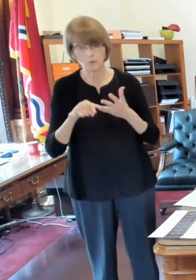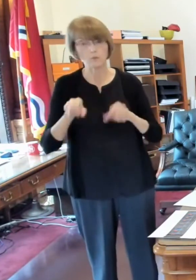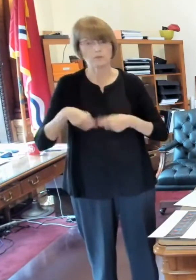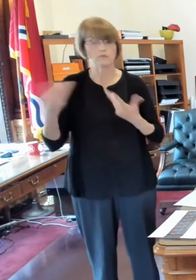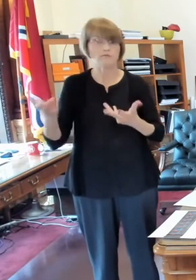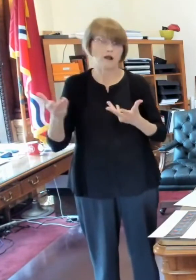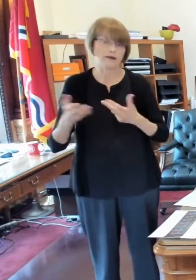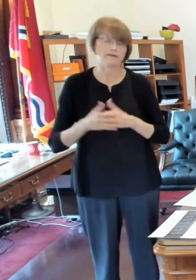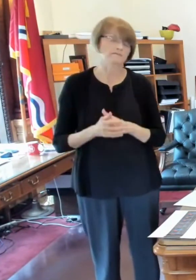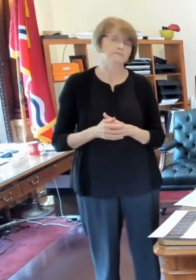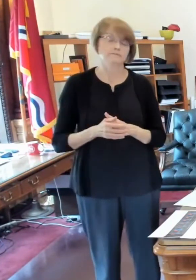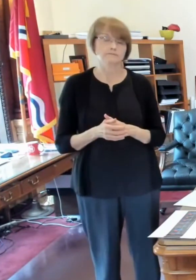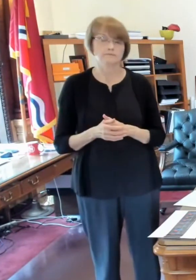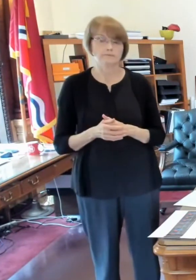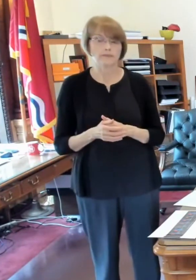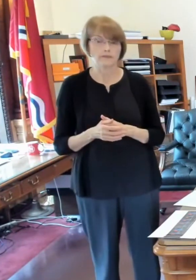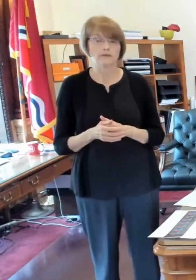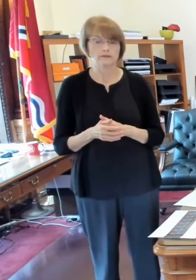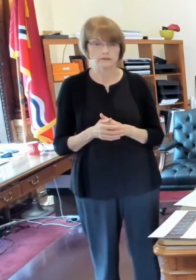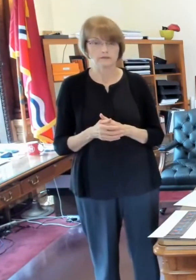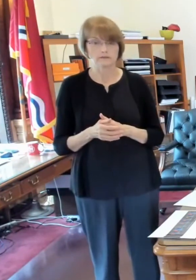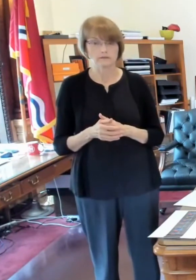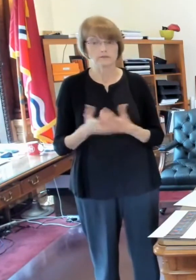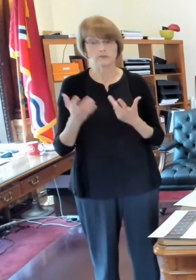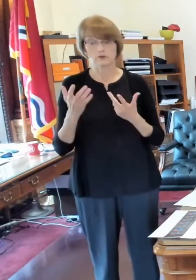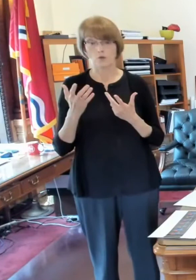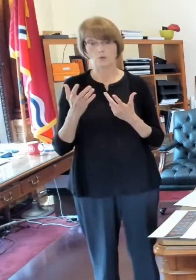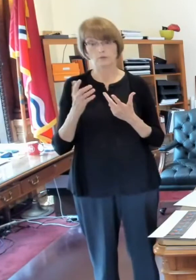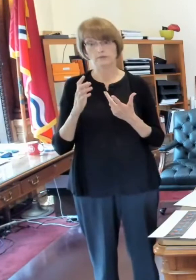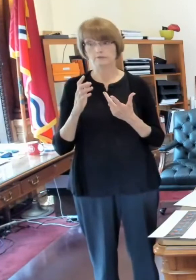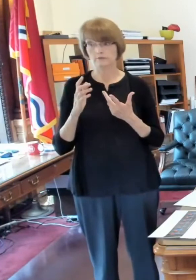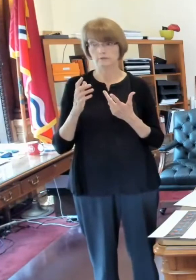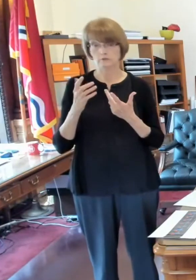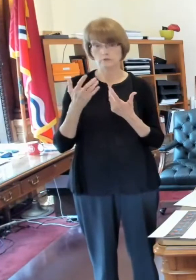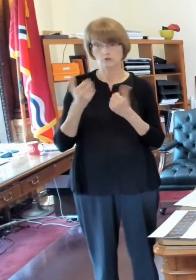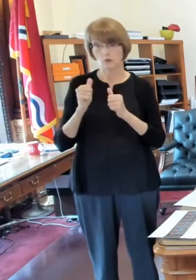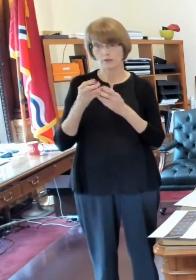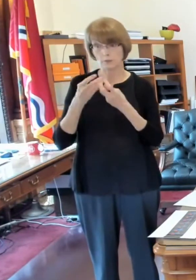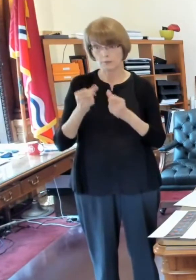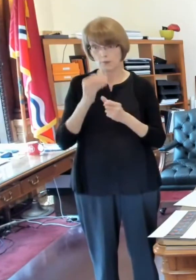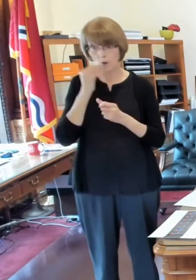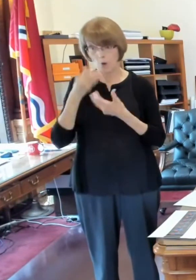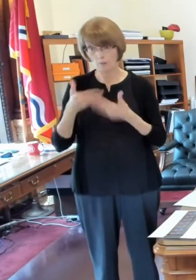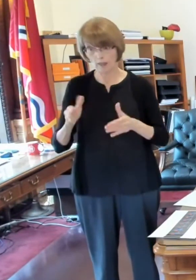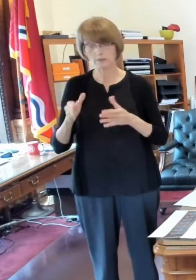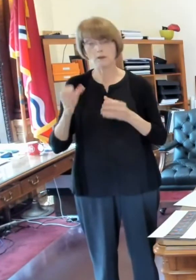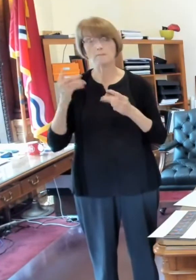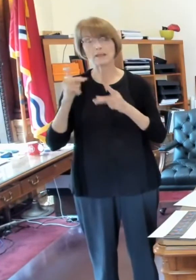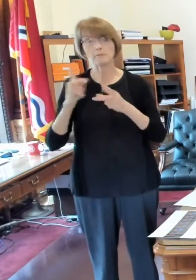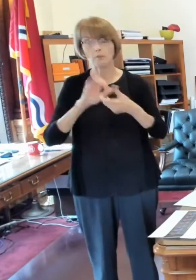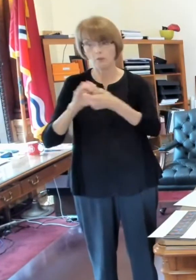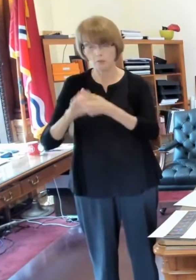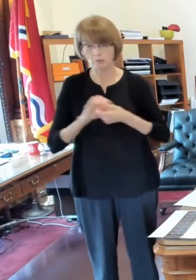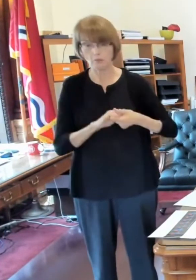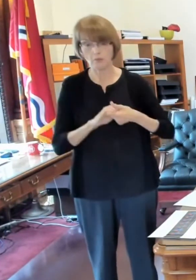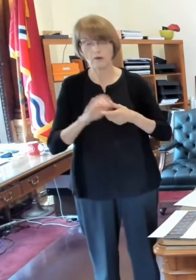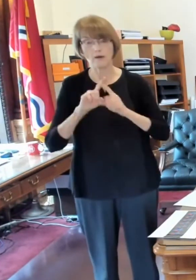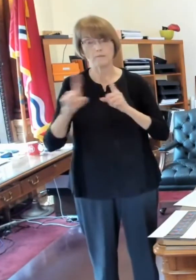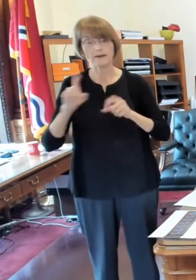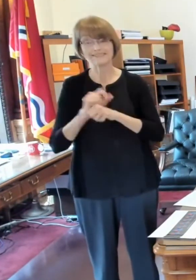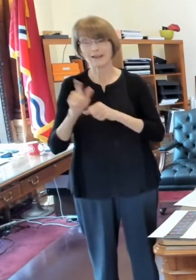So we have many partners in that effort, but the City of St. Louis funds and works on